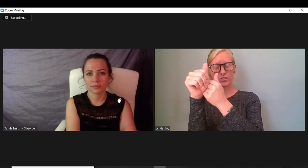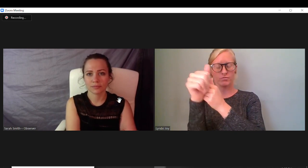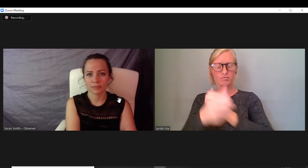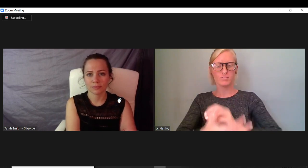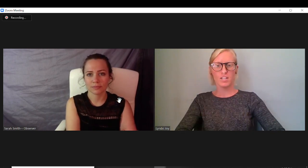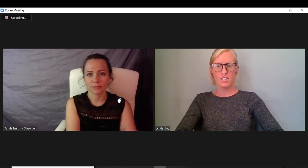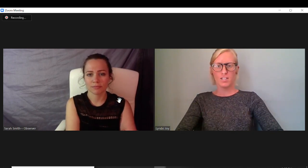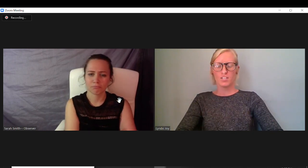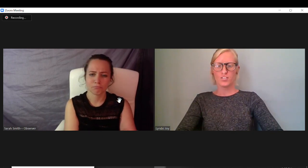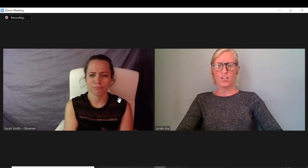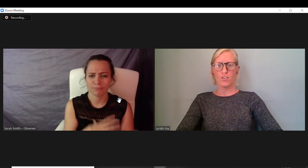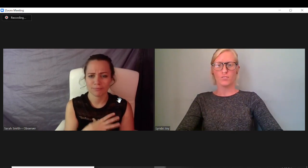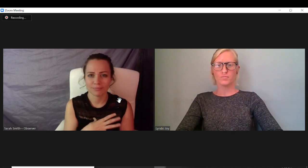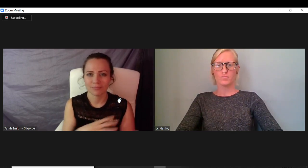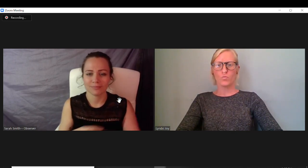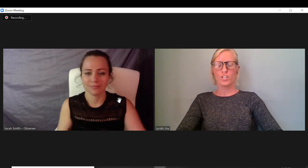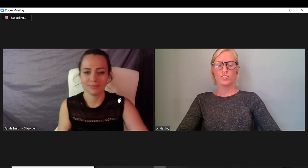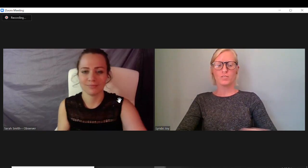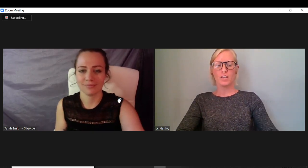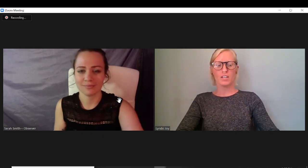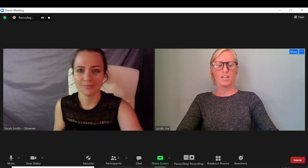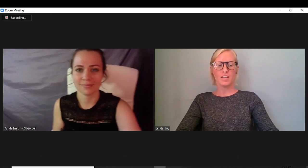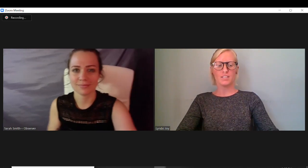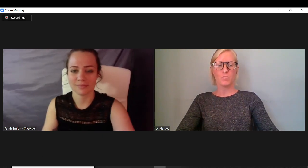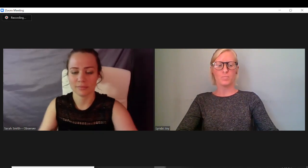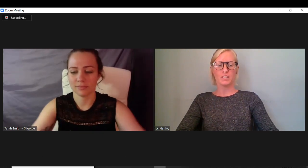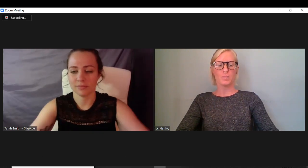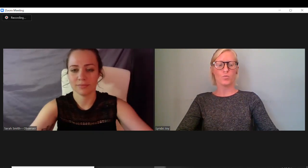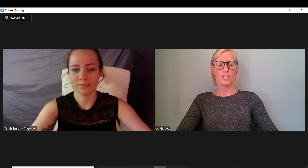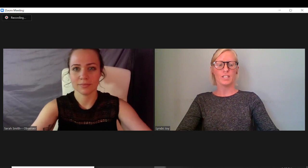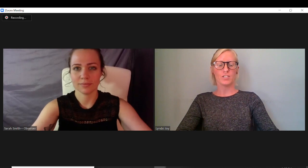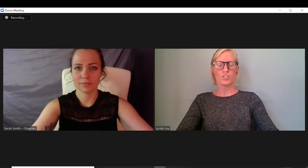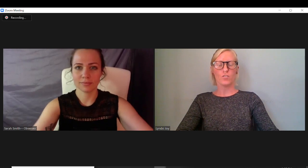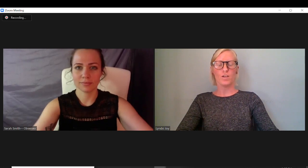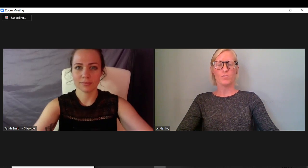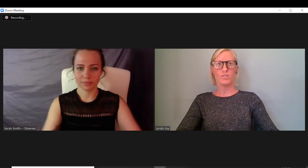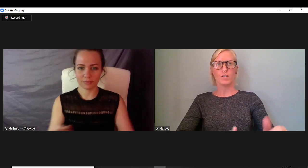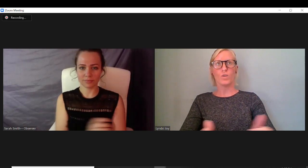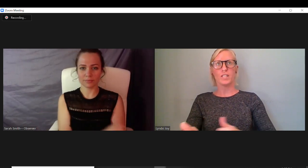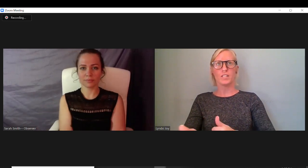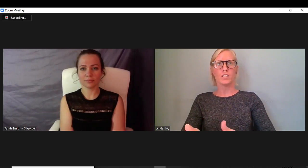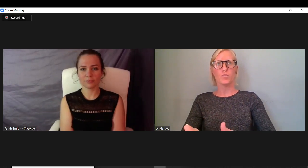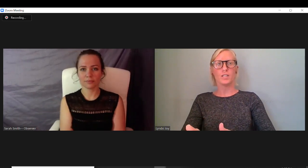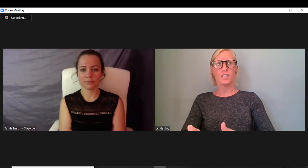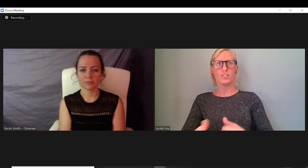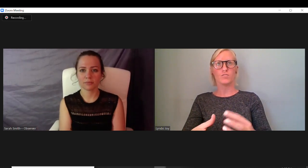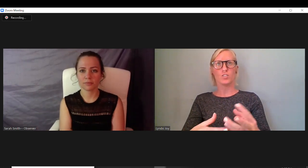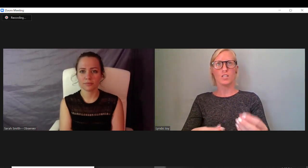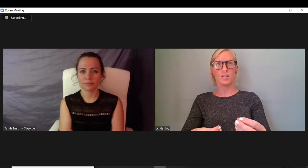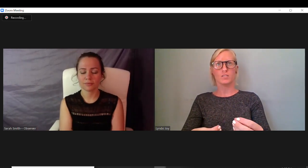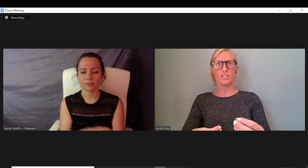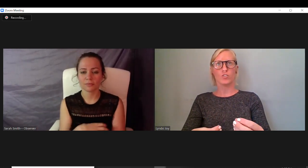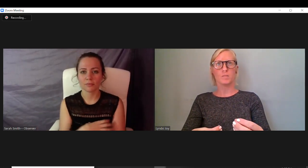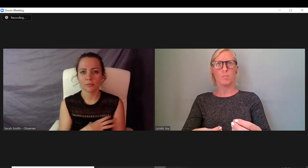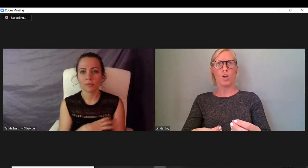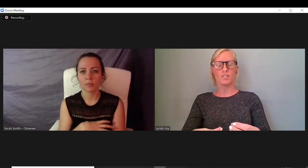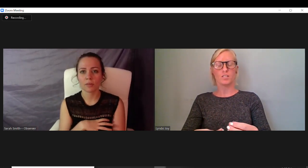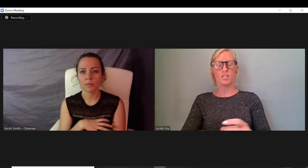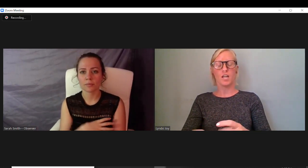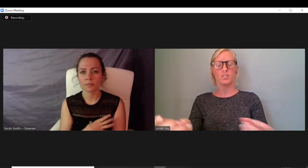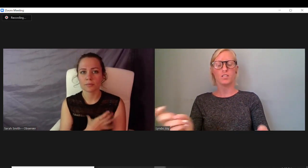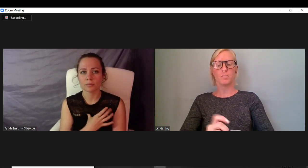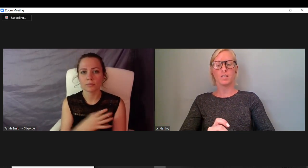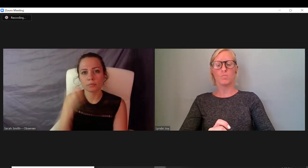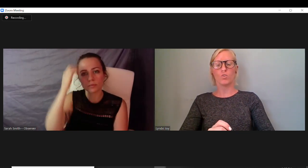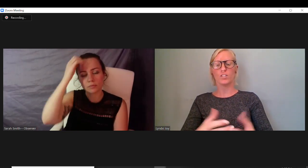on her. So, which ended up being like more English. So if I would have like waited a little bit, I could have just like increased my